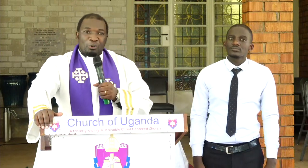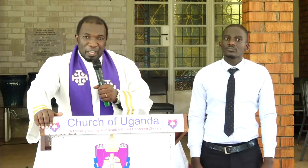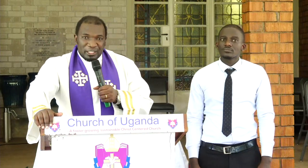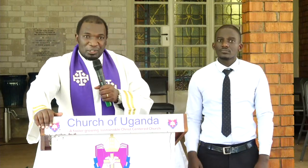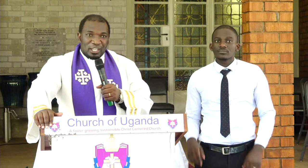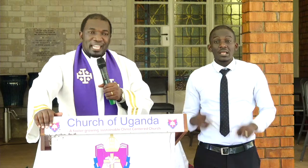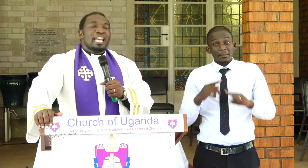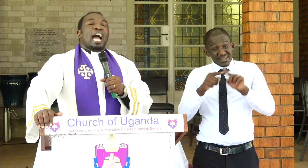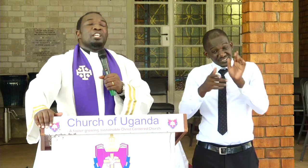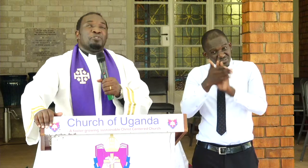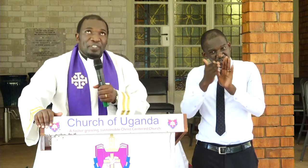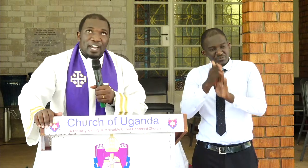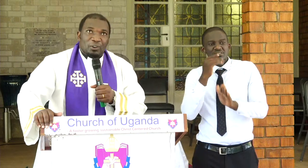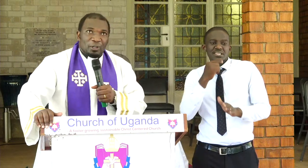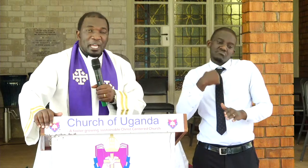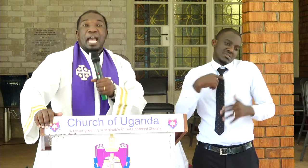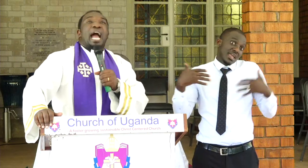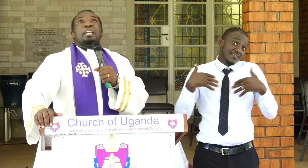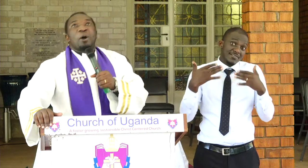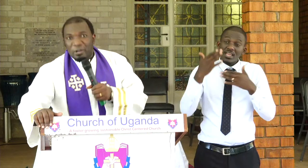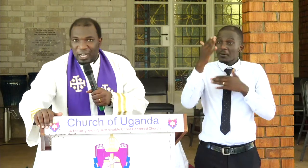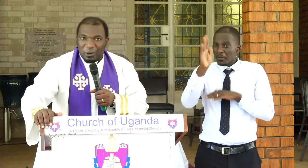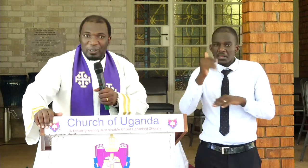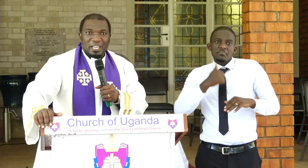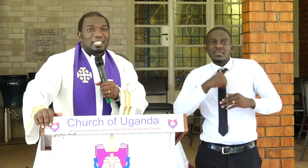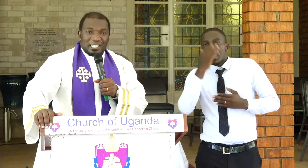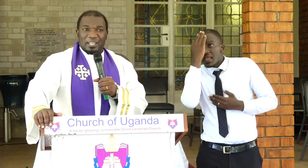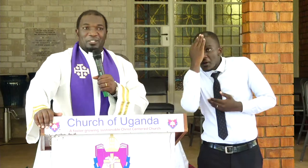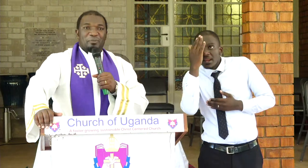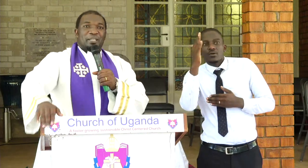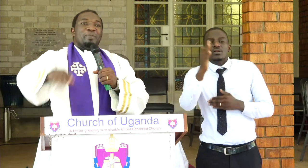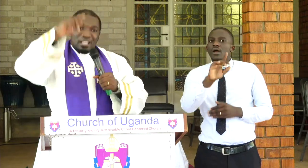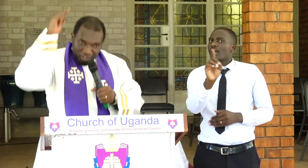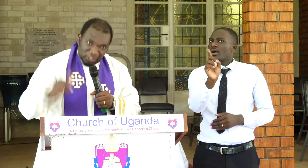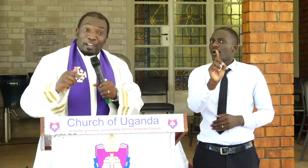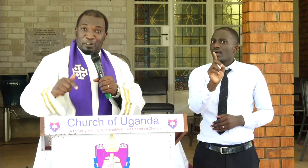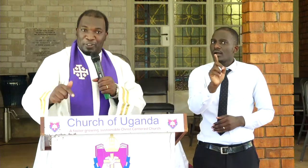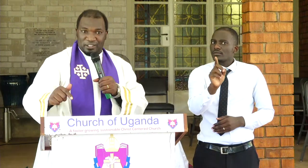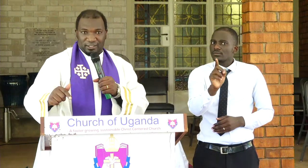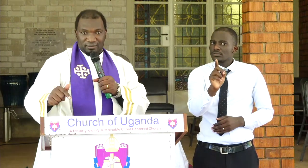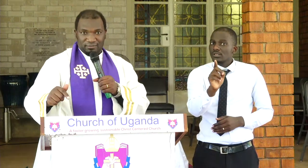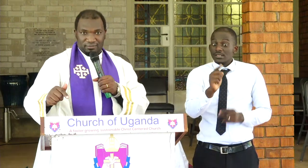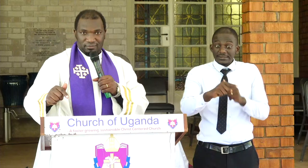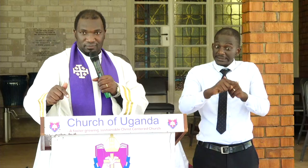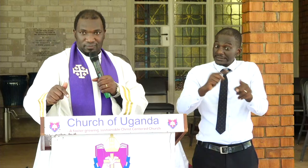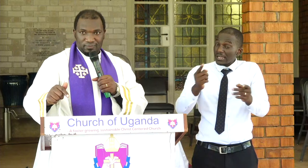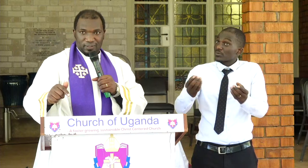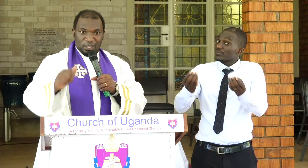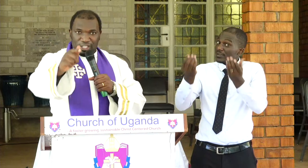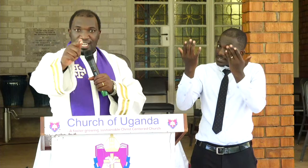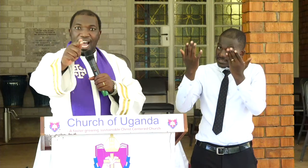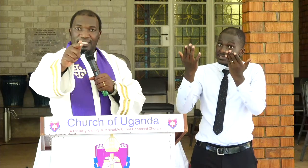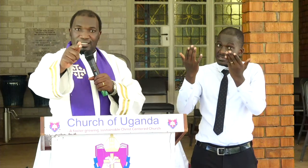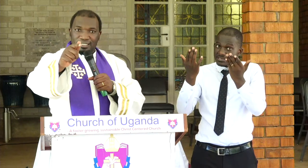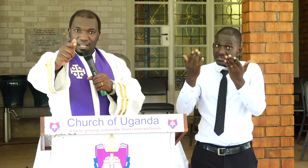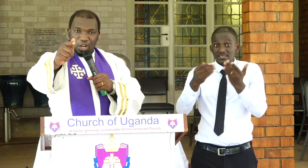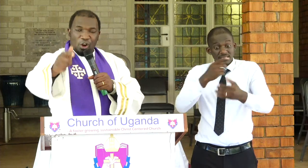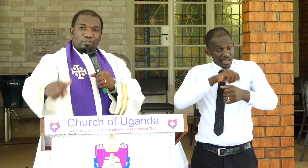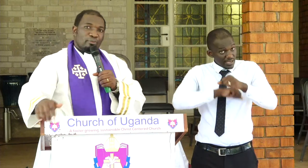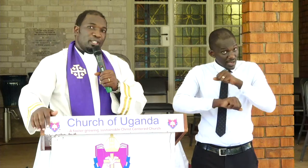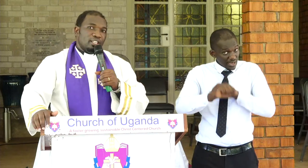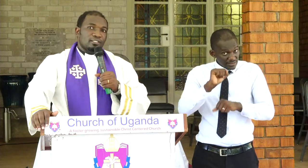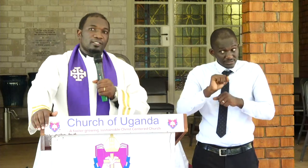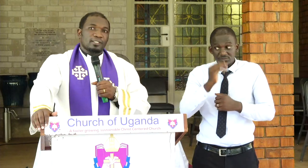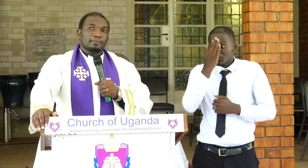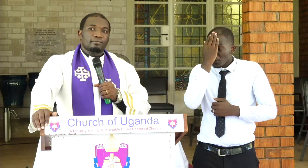But you're quick to say, I fear God. I honor God. Listen to me. Sacrifice is an act